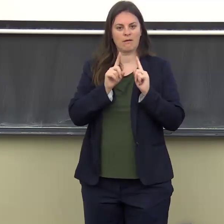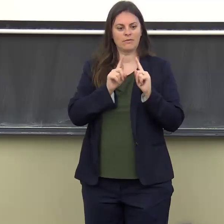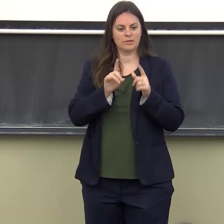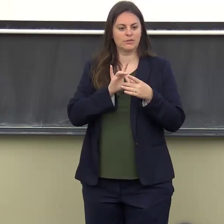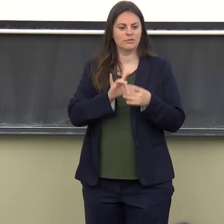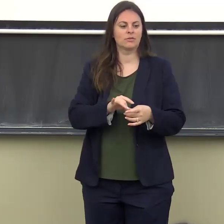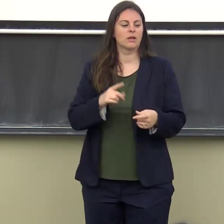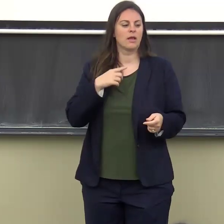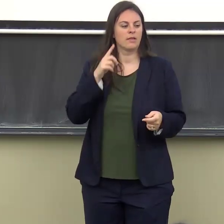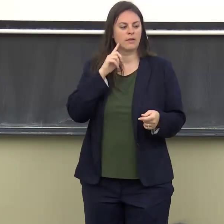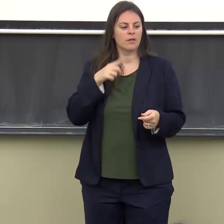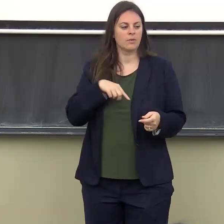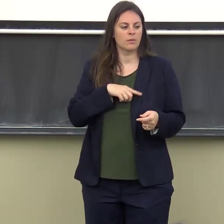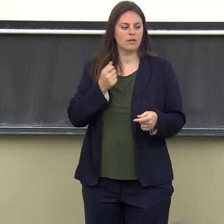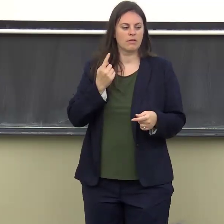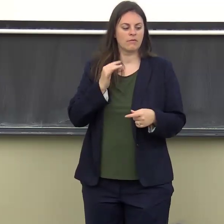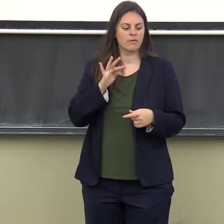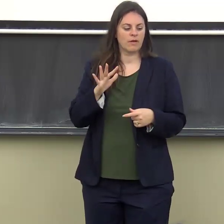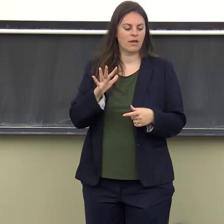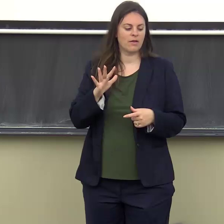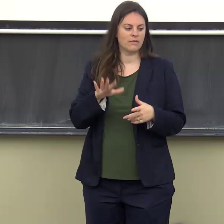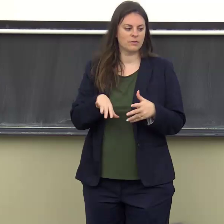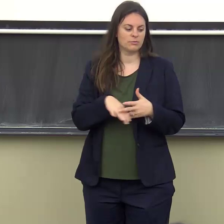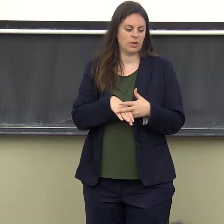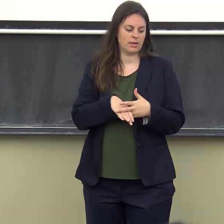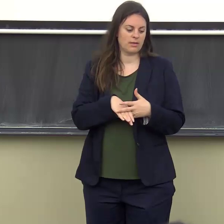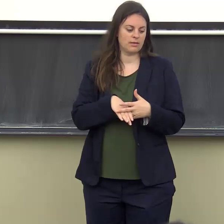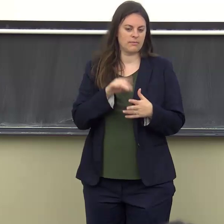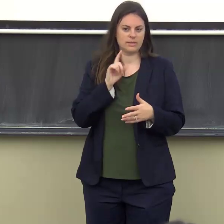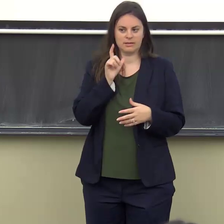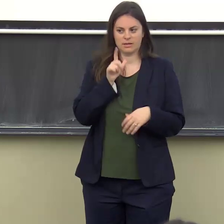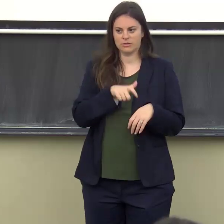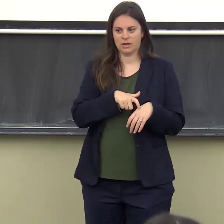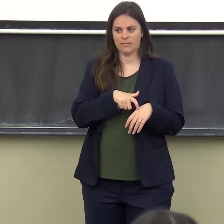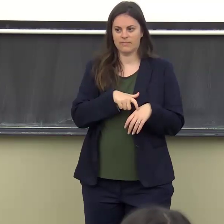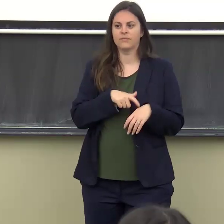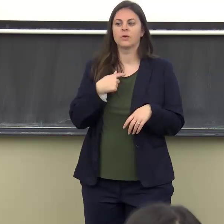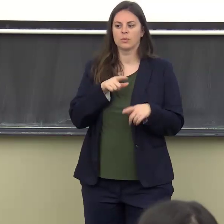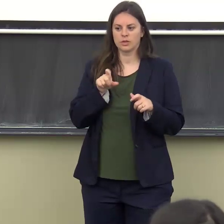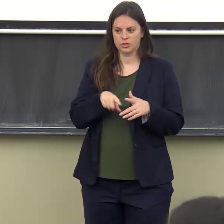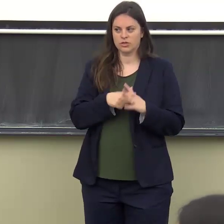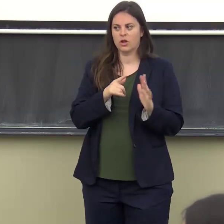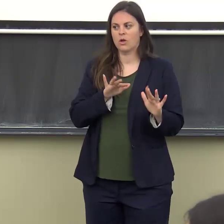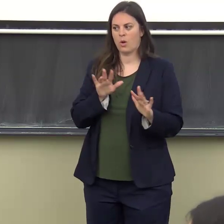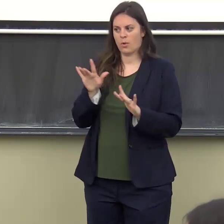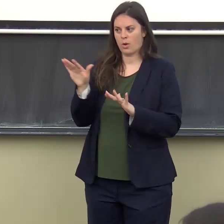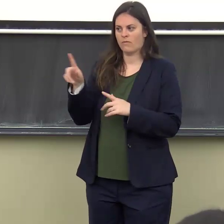regarding. I think 11:45 was when we were supposed to stop because it's lunchtime, right?